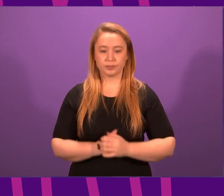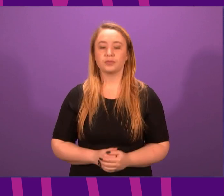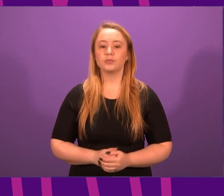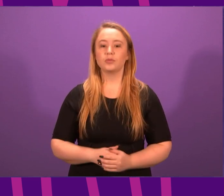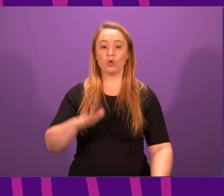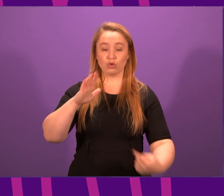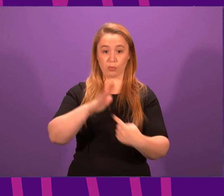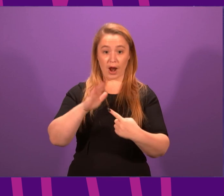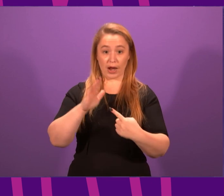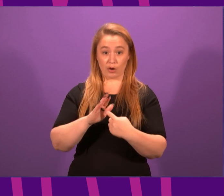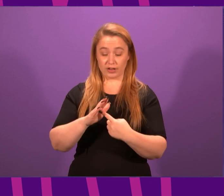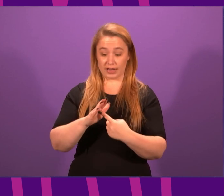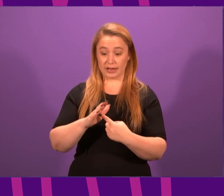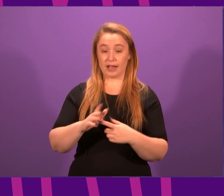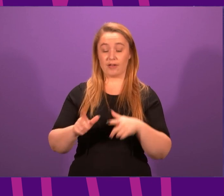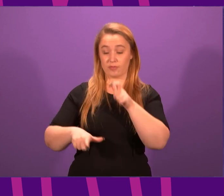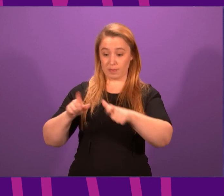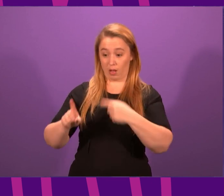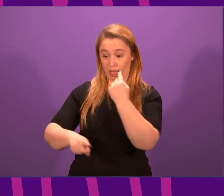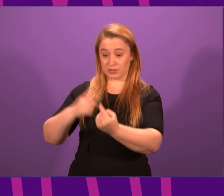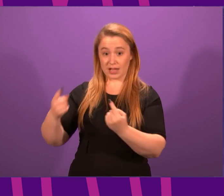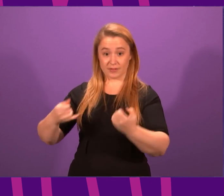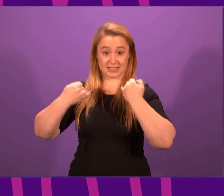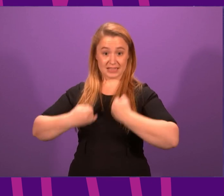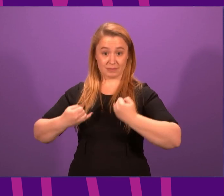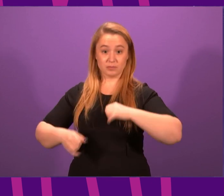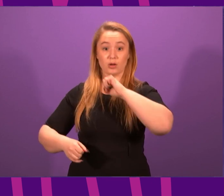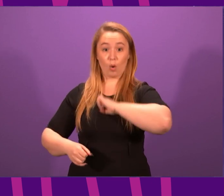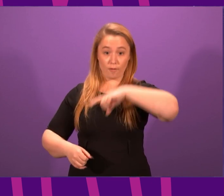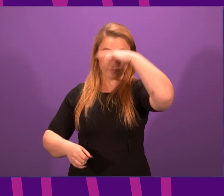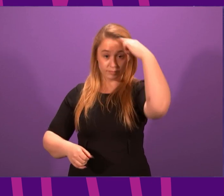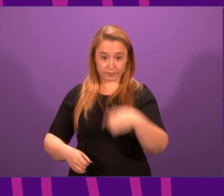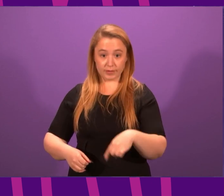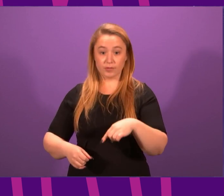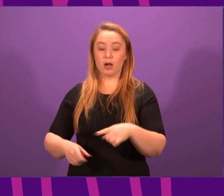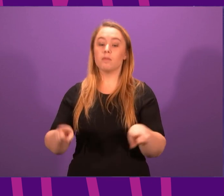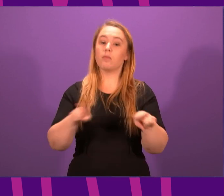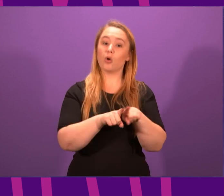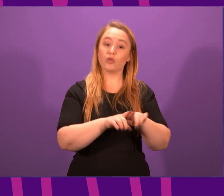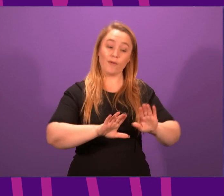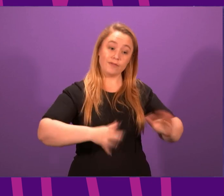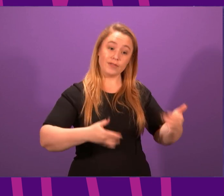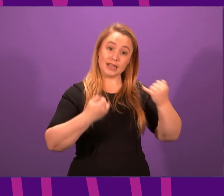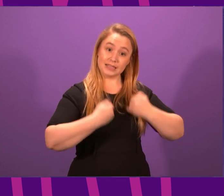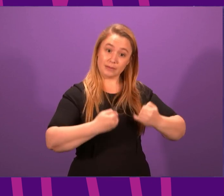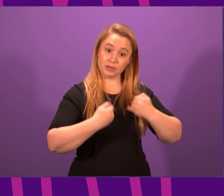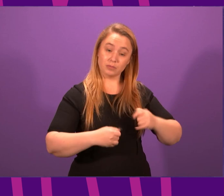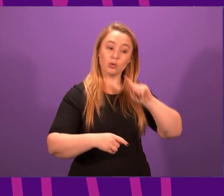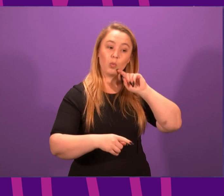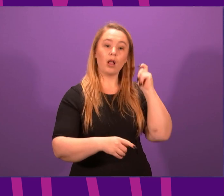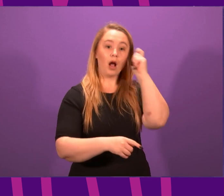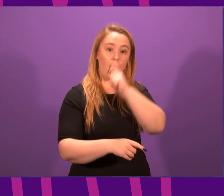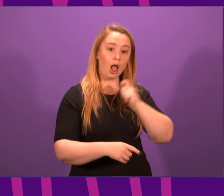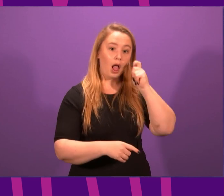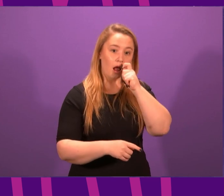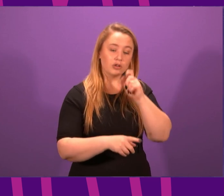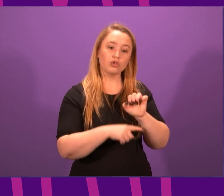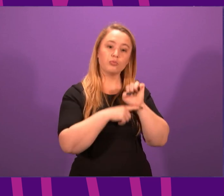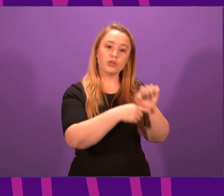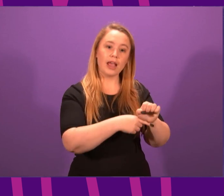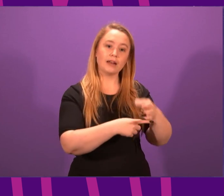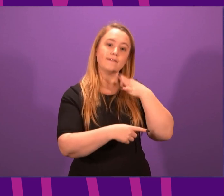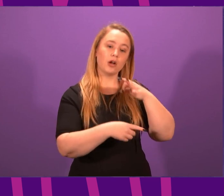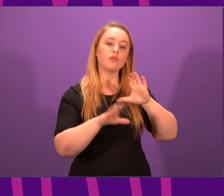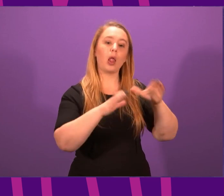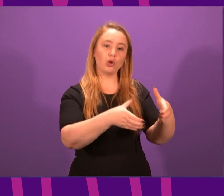for testing is people with symptoms, but we will not just extend asymptomatic testing for those who can help us protect the vulnerable